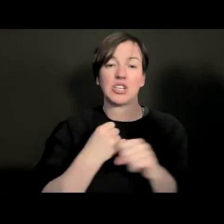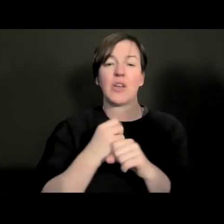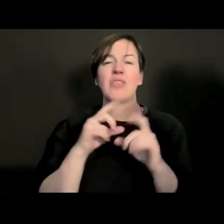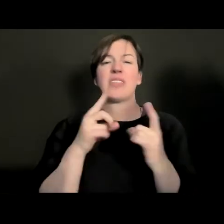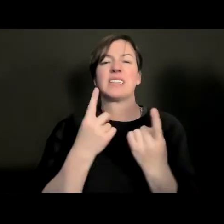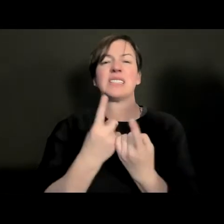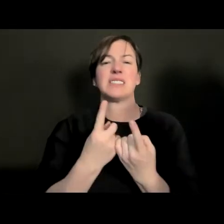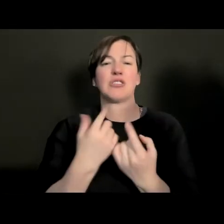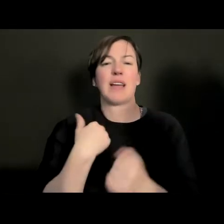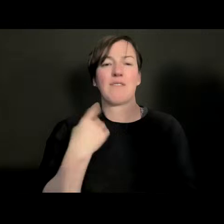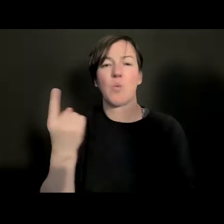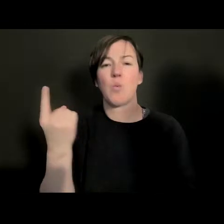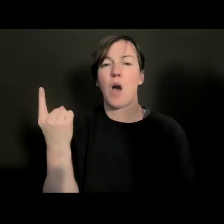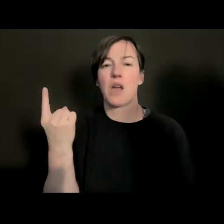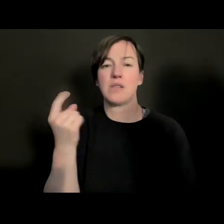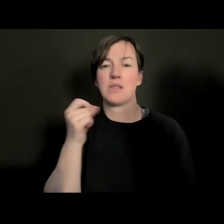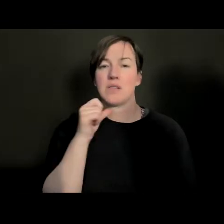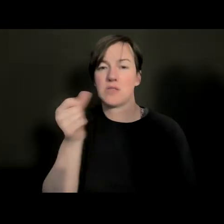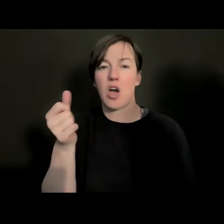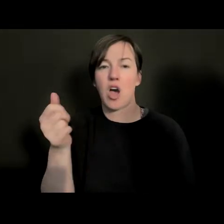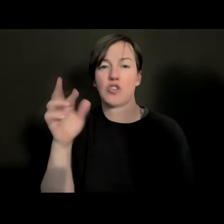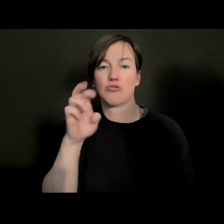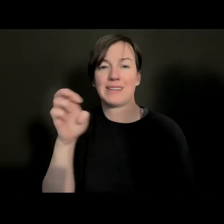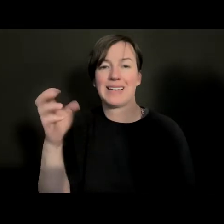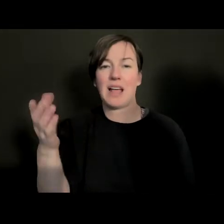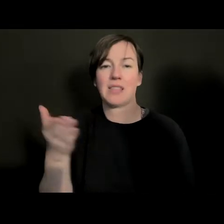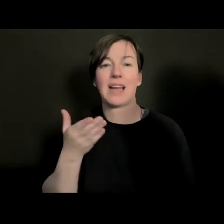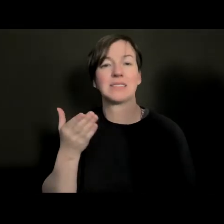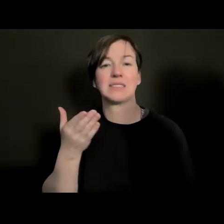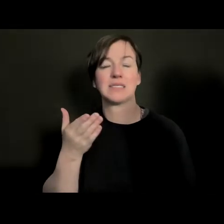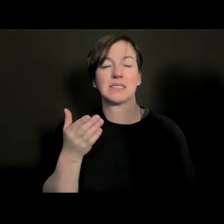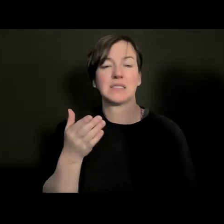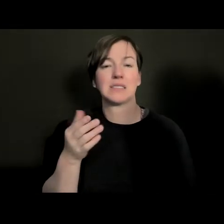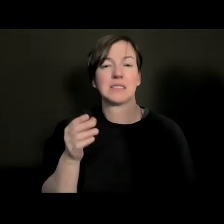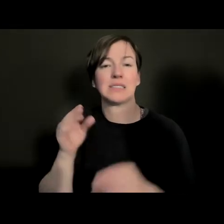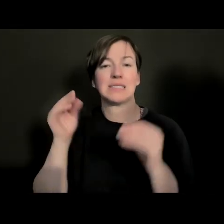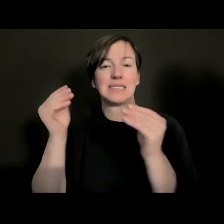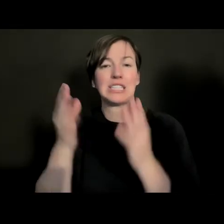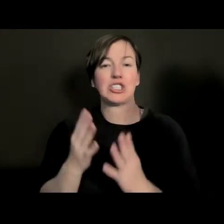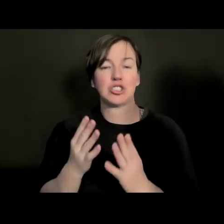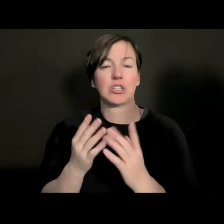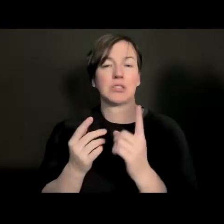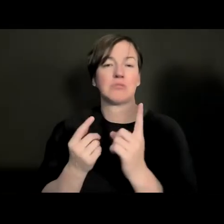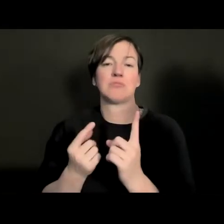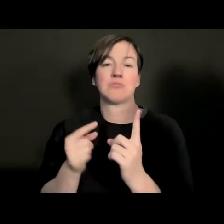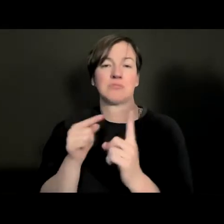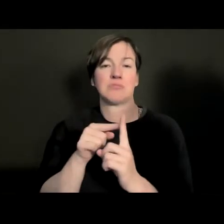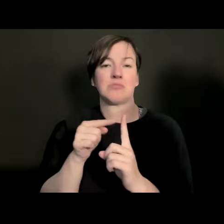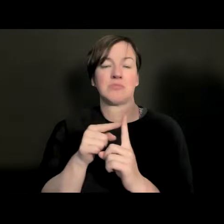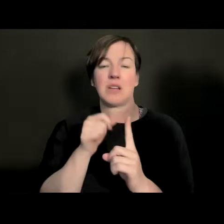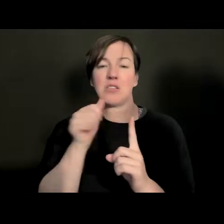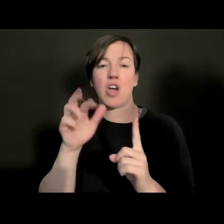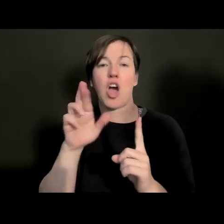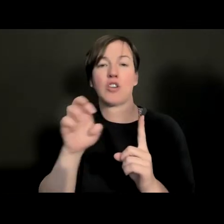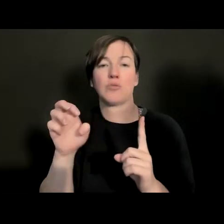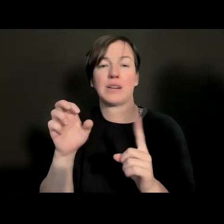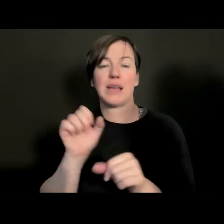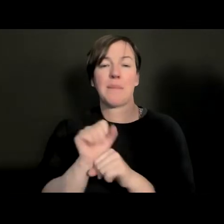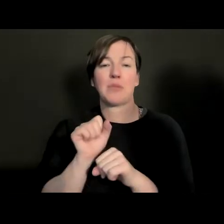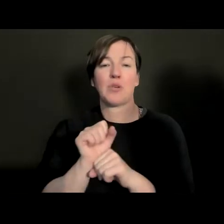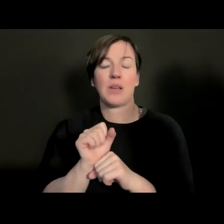has 1 non-reelect probationary teacher. So the official step in this process is a non-reemployment